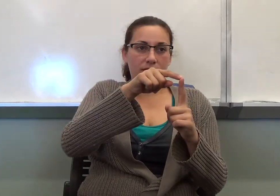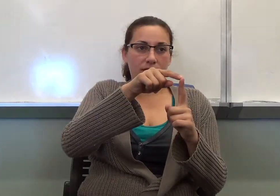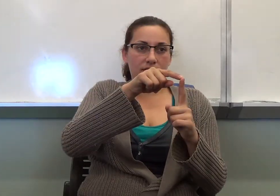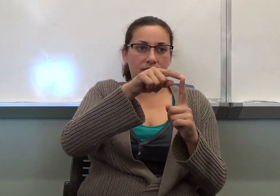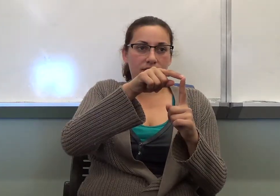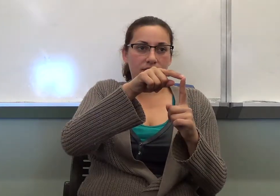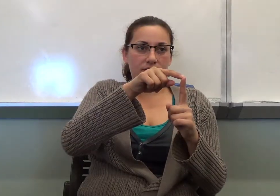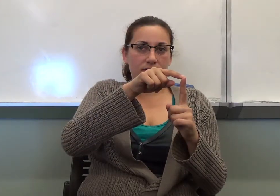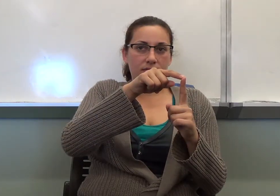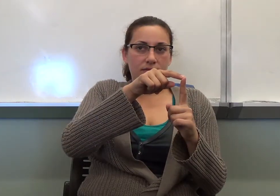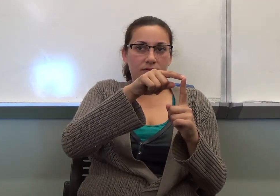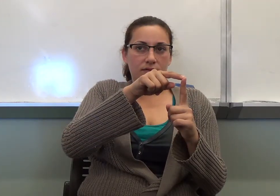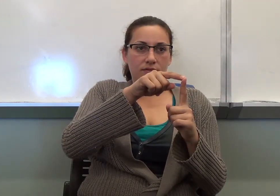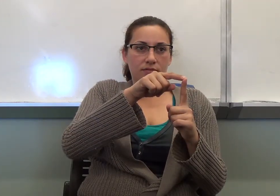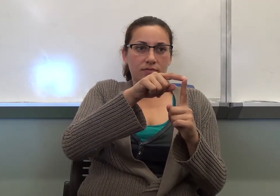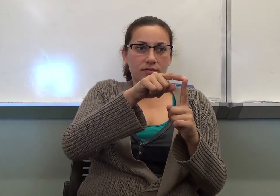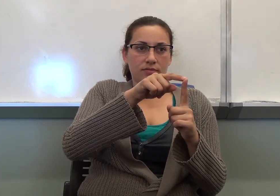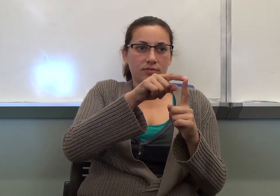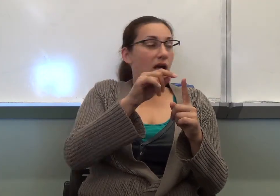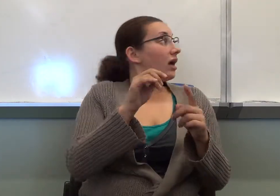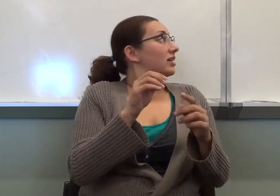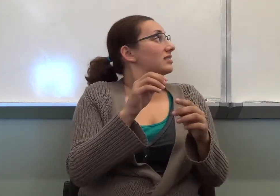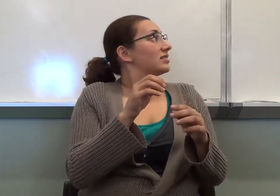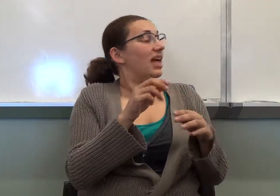the same distance from one point.